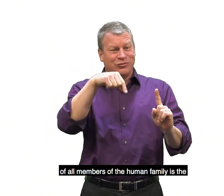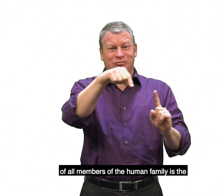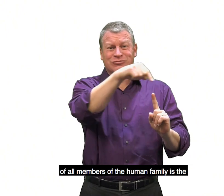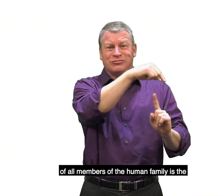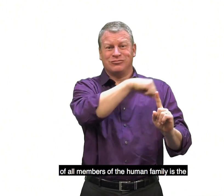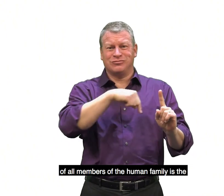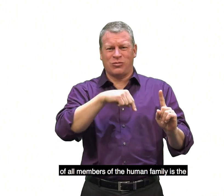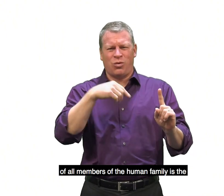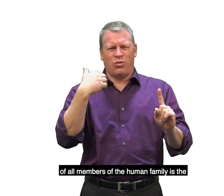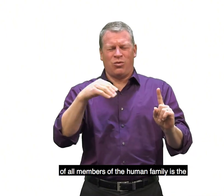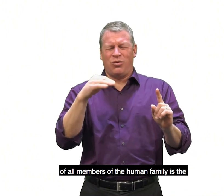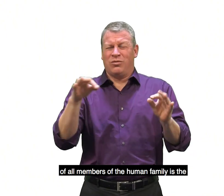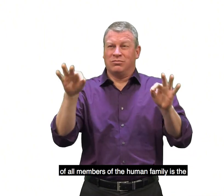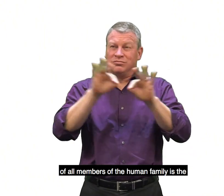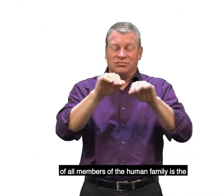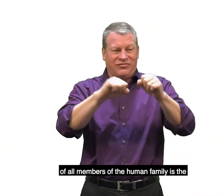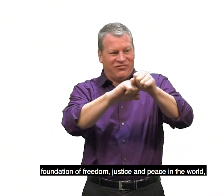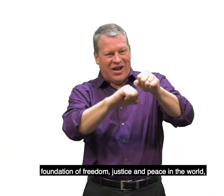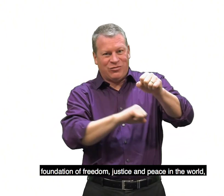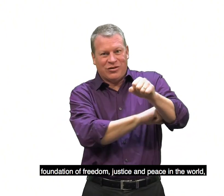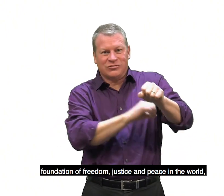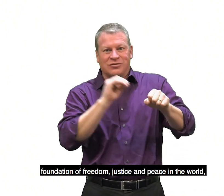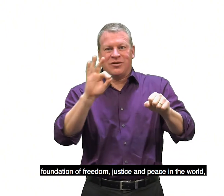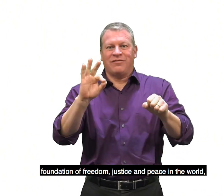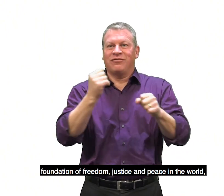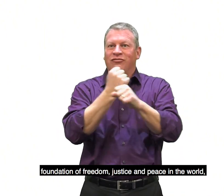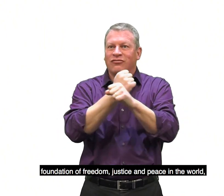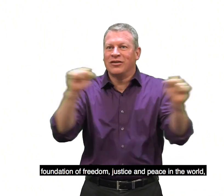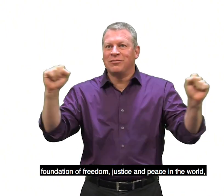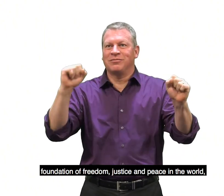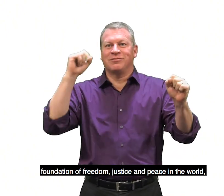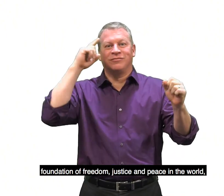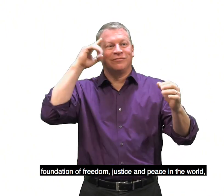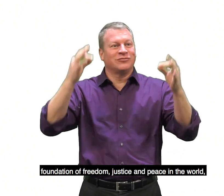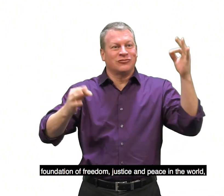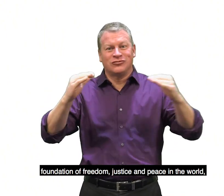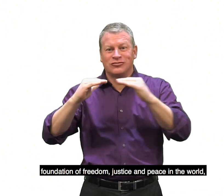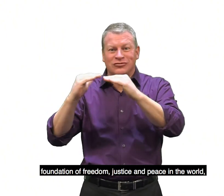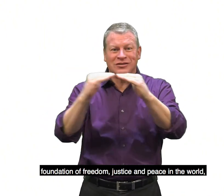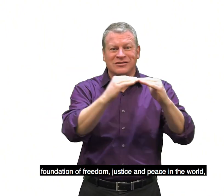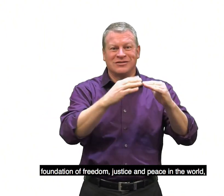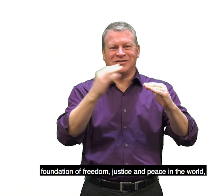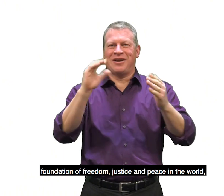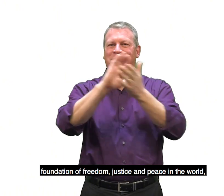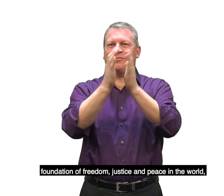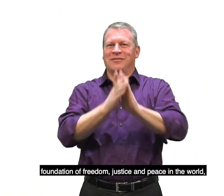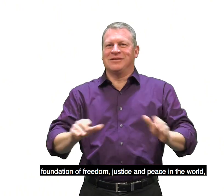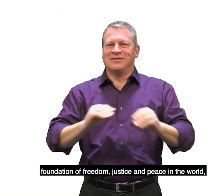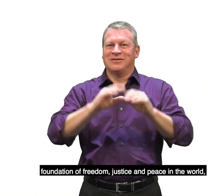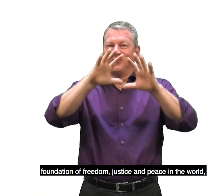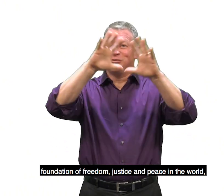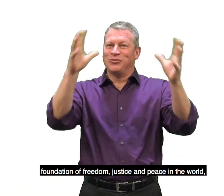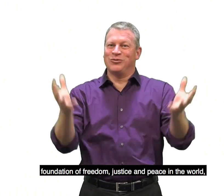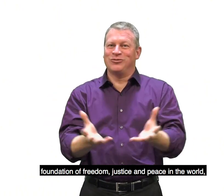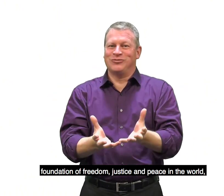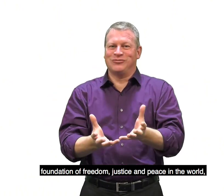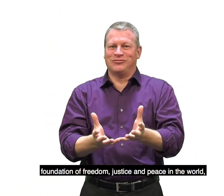human family is the foundation of freedom, justice, and peace in the world.